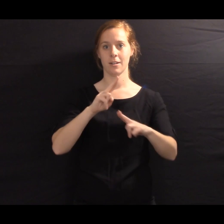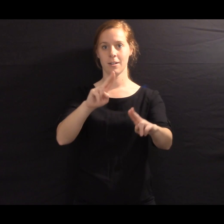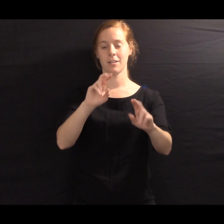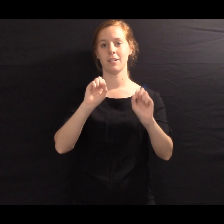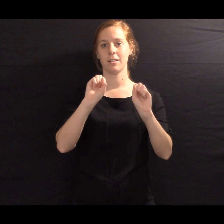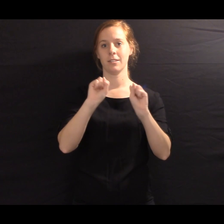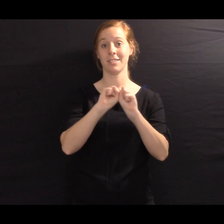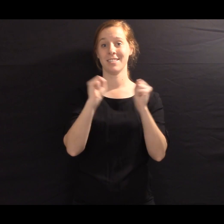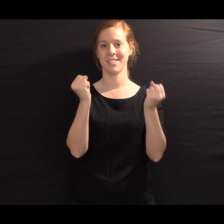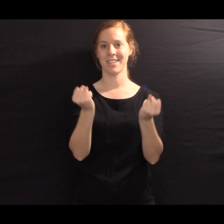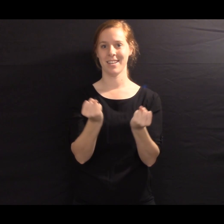honor society,